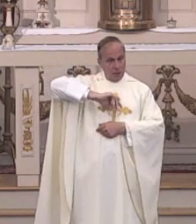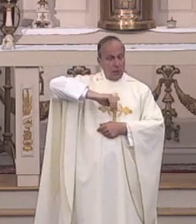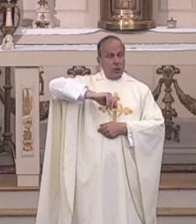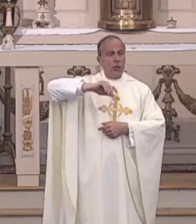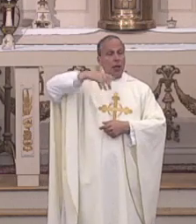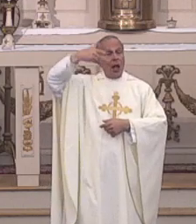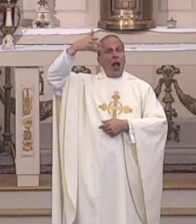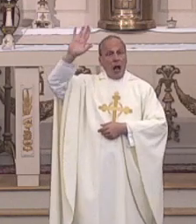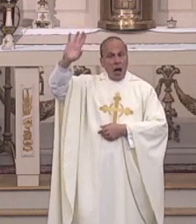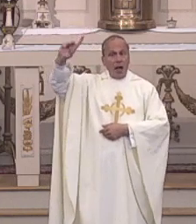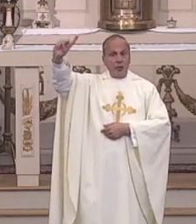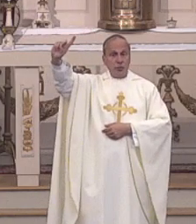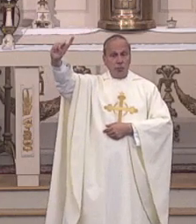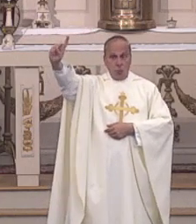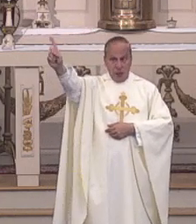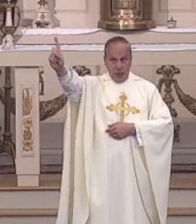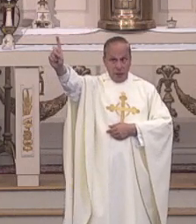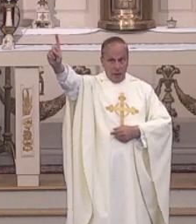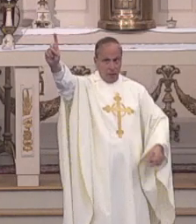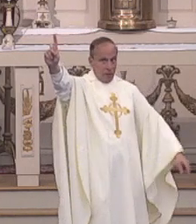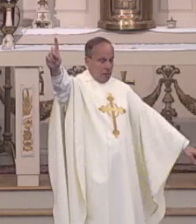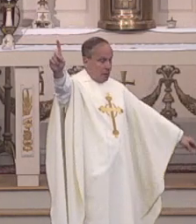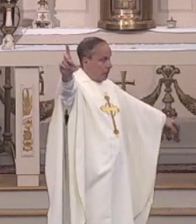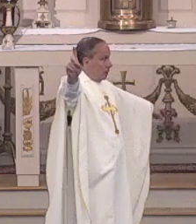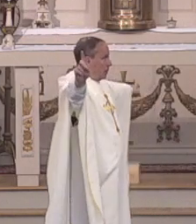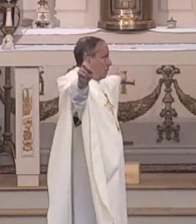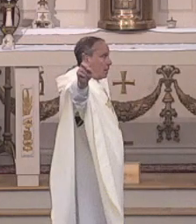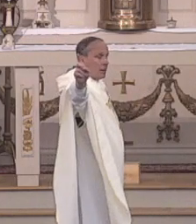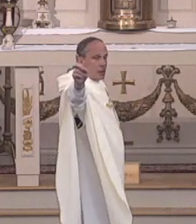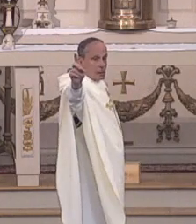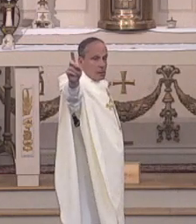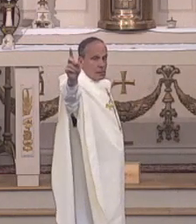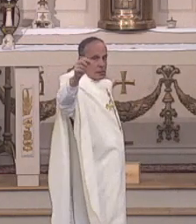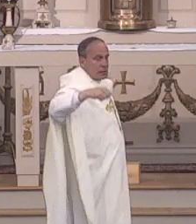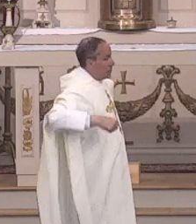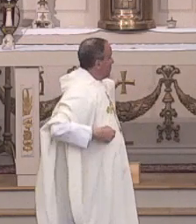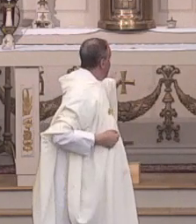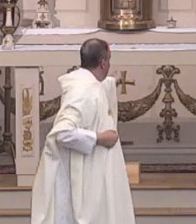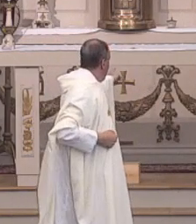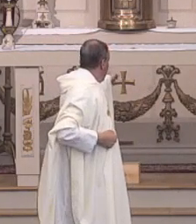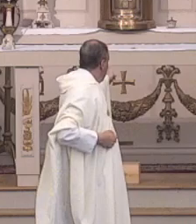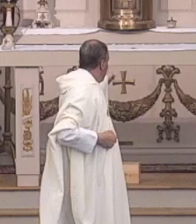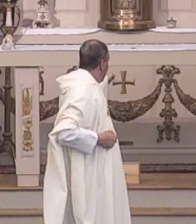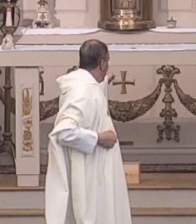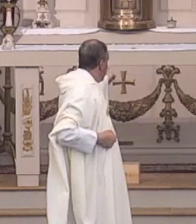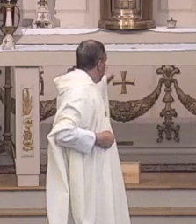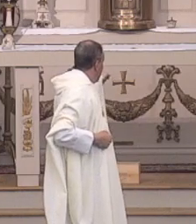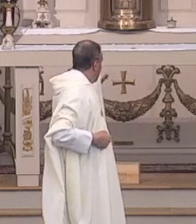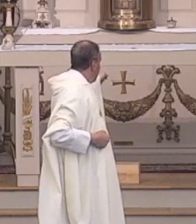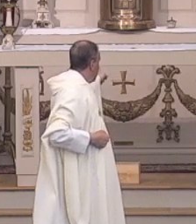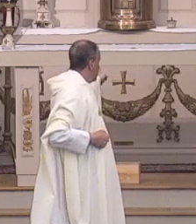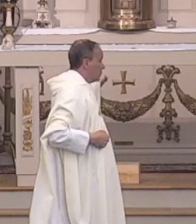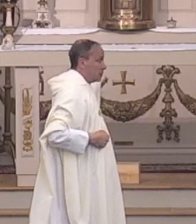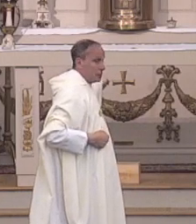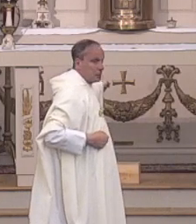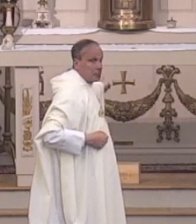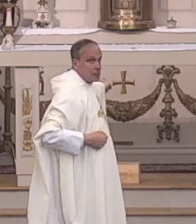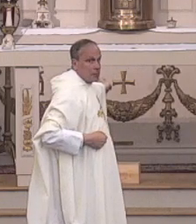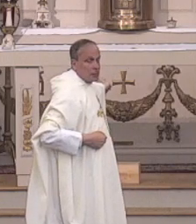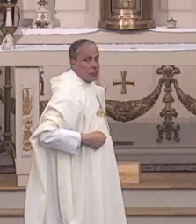And we know through faith that God is with us, that he is present with us here in the